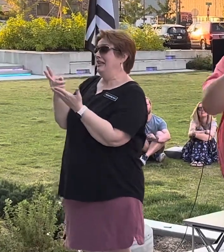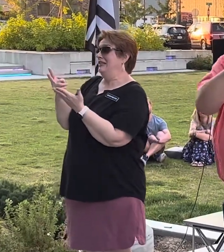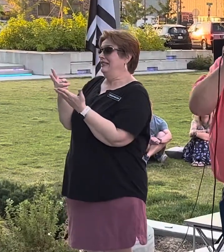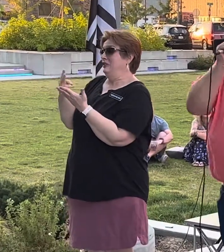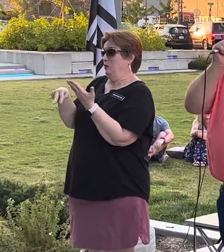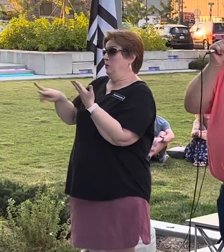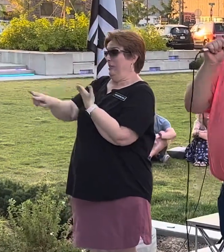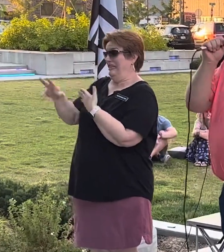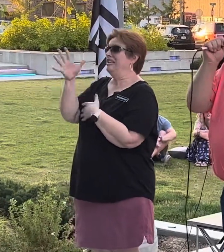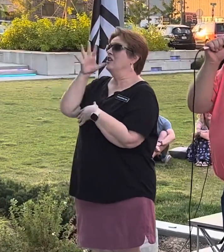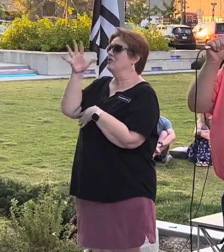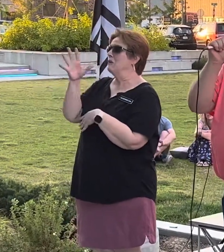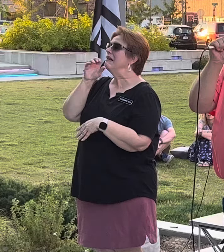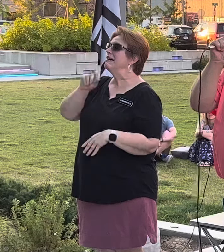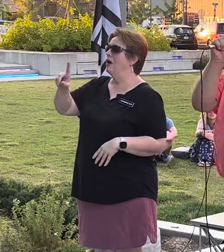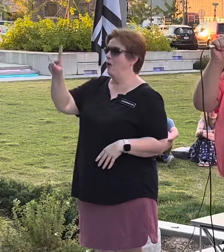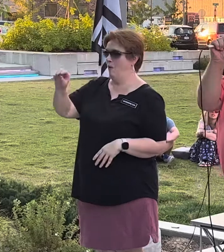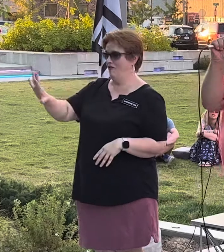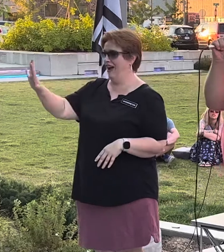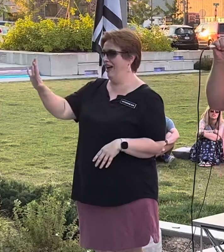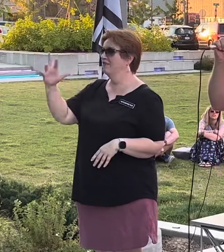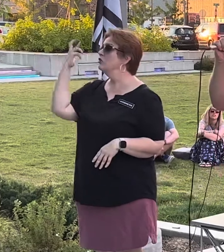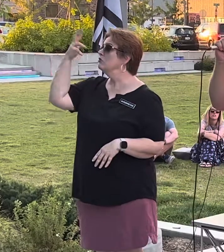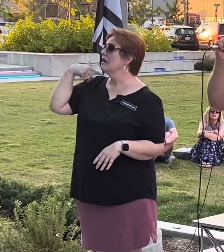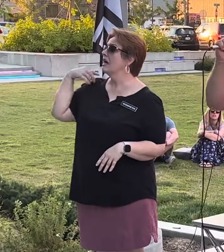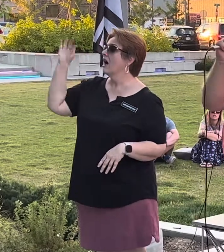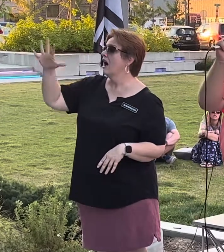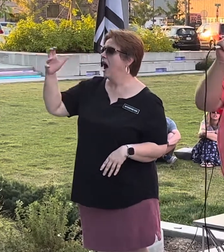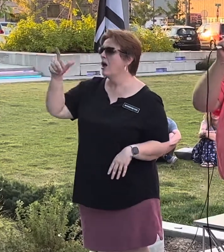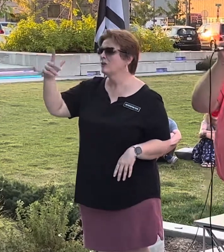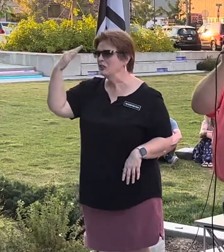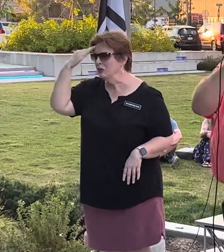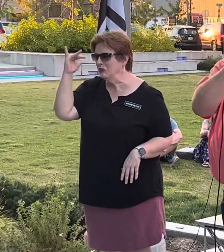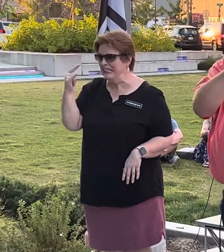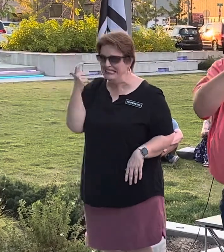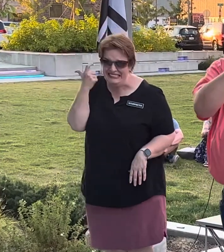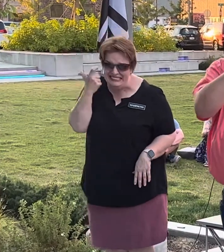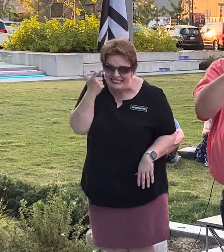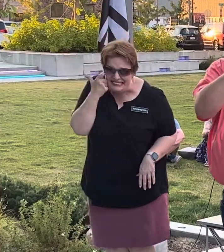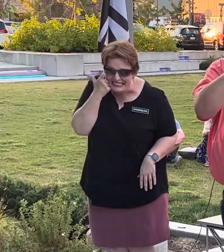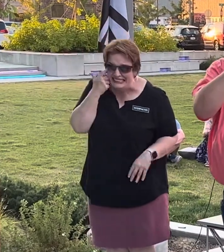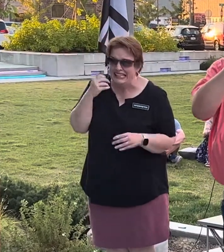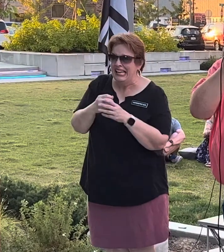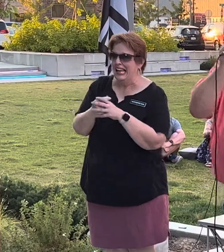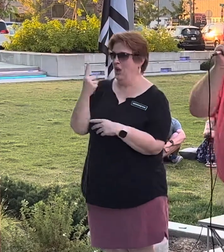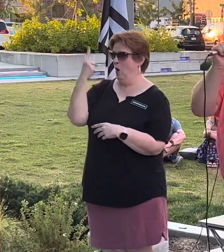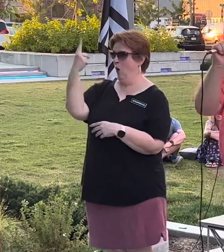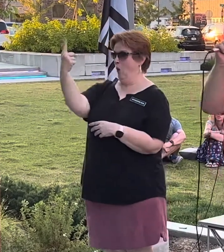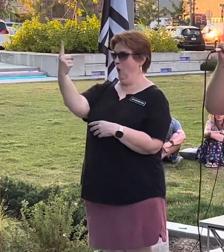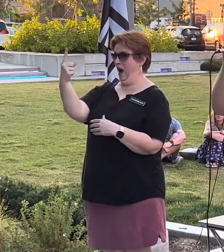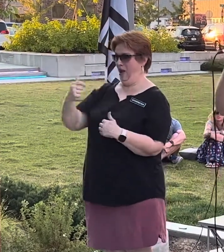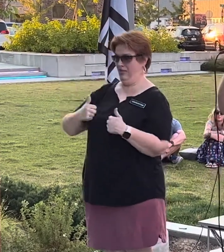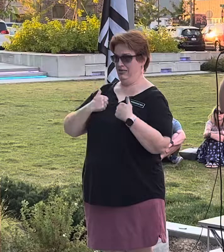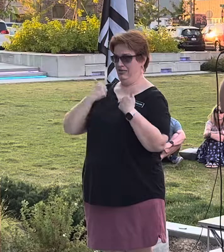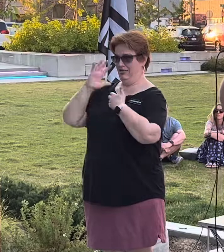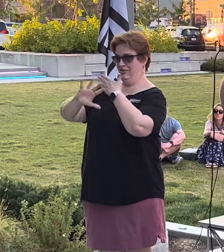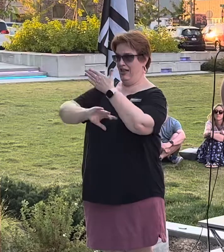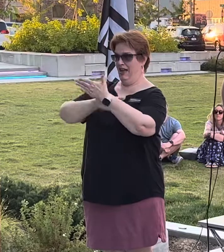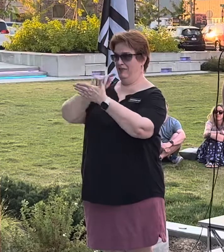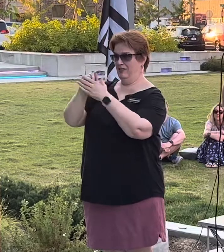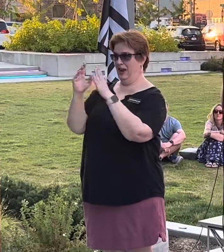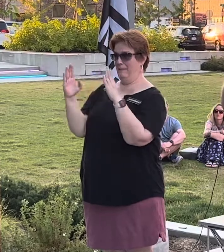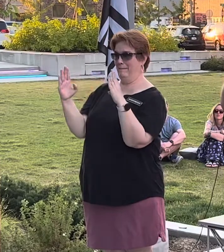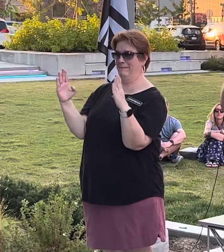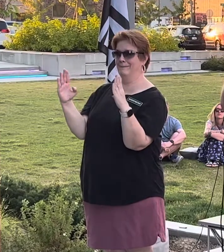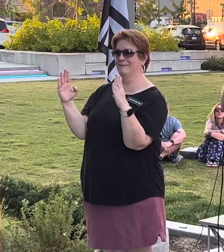I say that because I want you all to realize that it's only been in one lifetime. It's